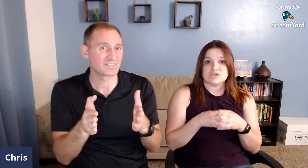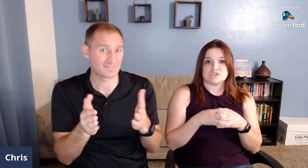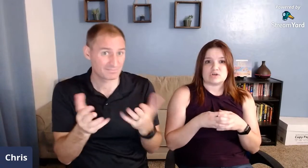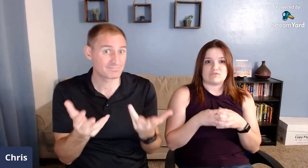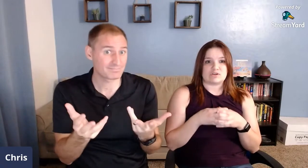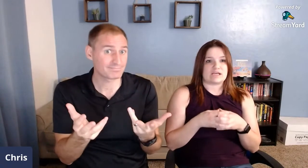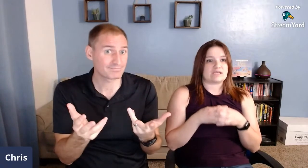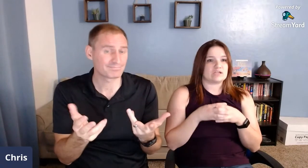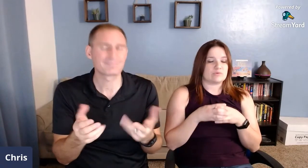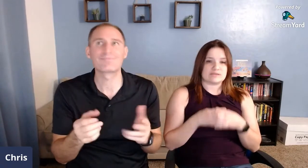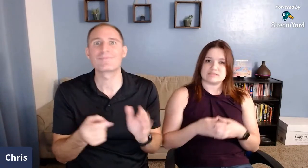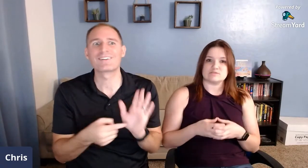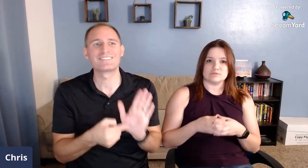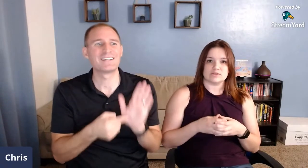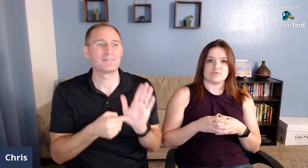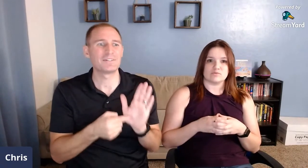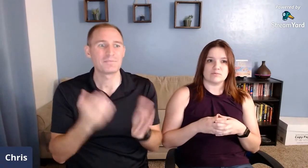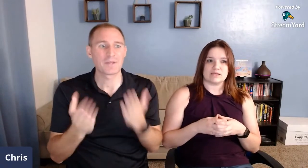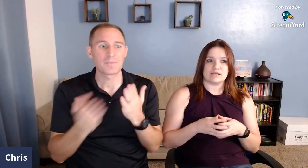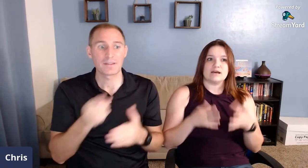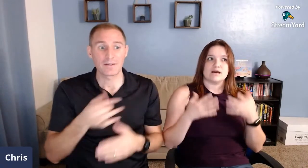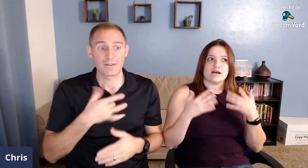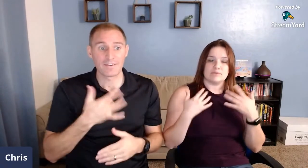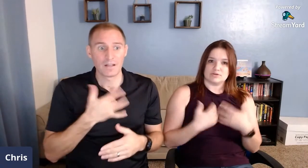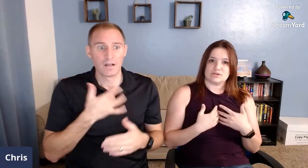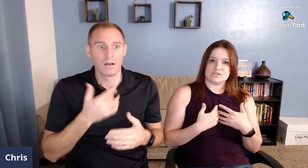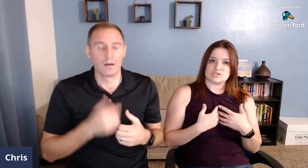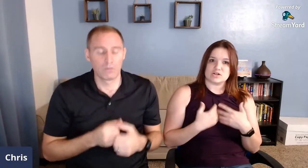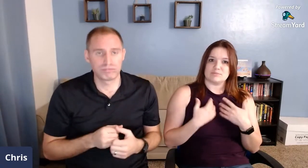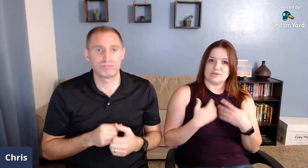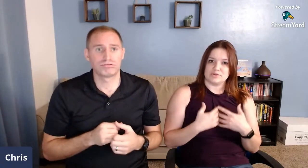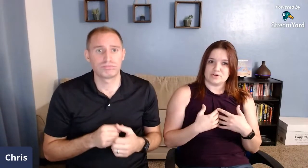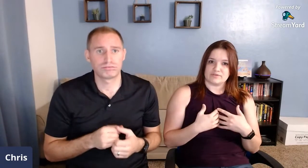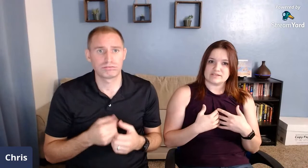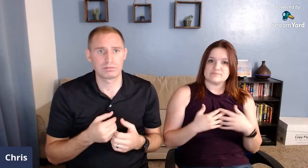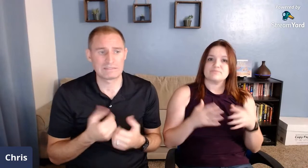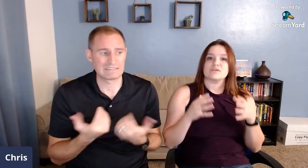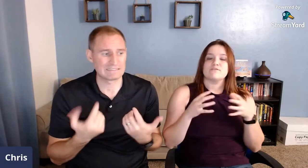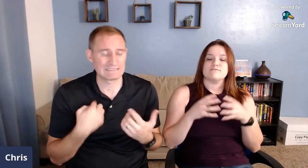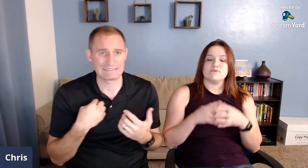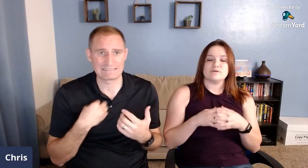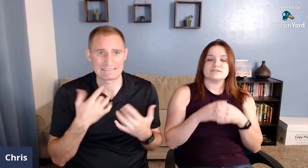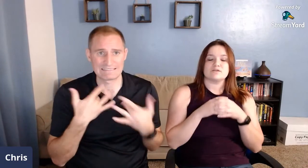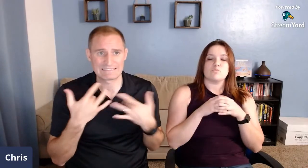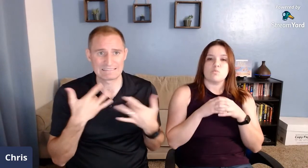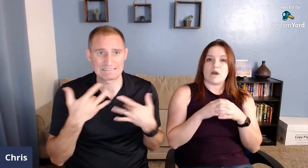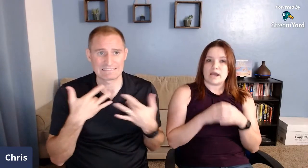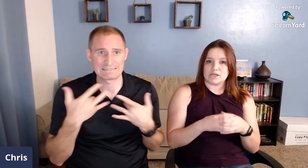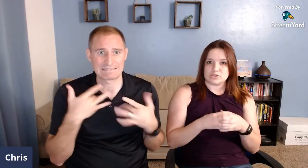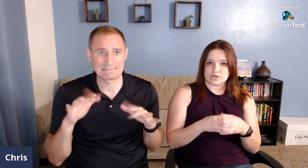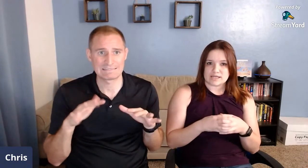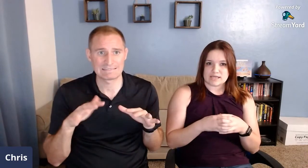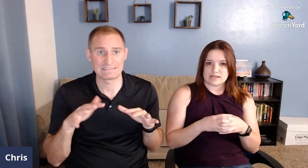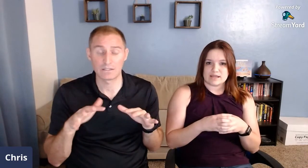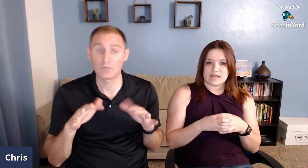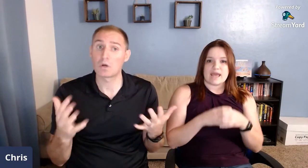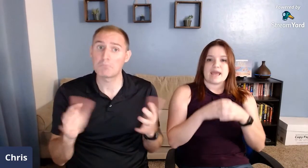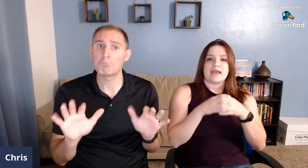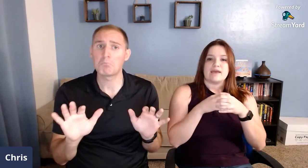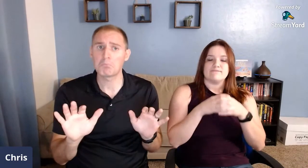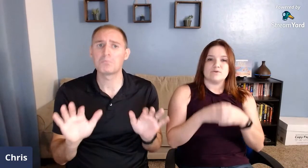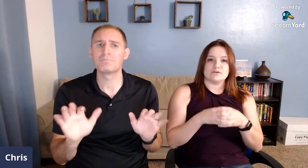language. So if you're like, you know what, this is really overwhelming, I'm a little concerned, I'm a little nervous, focus on why you're learning